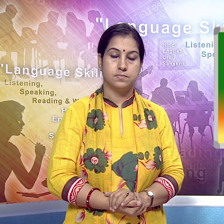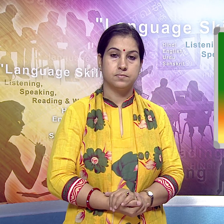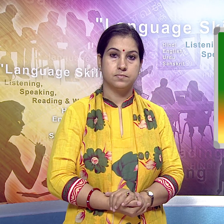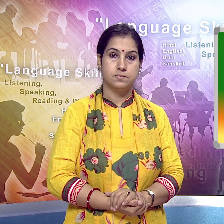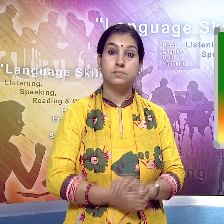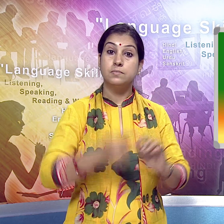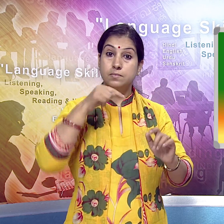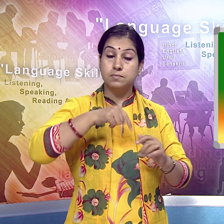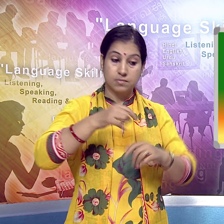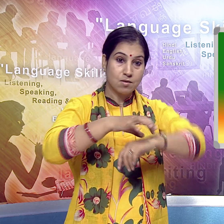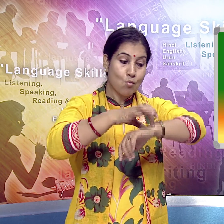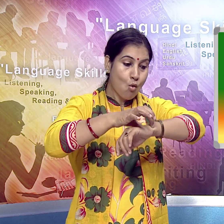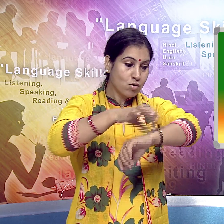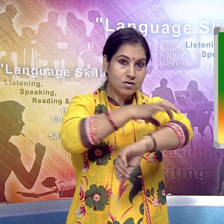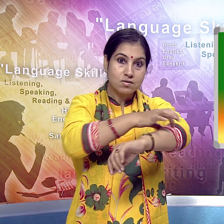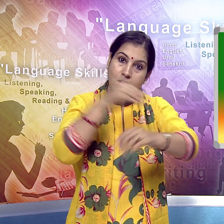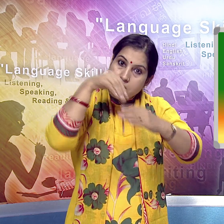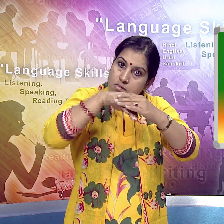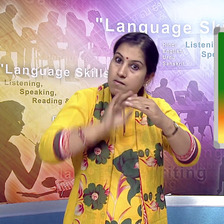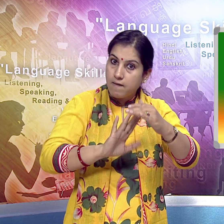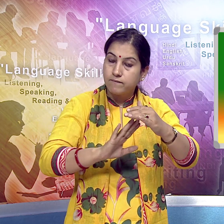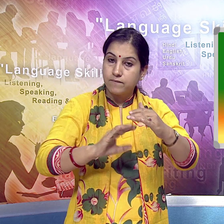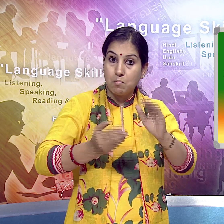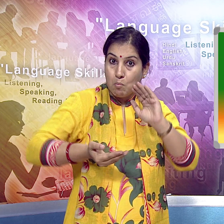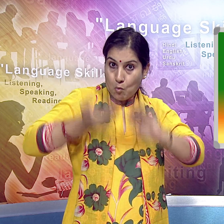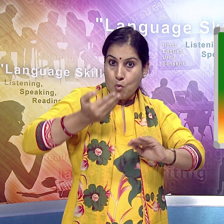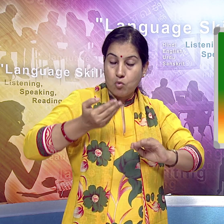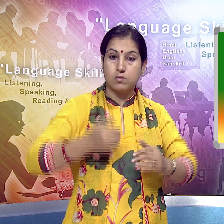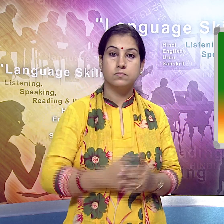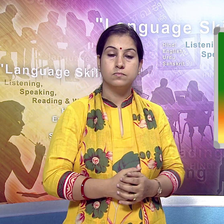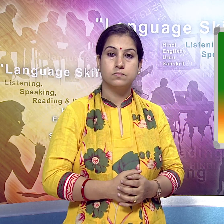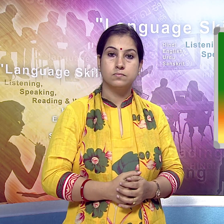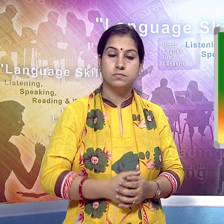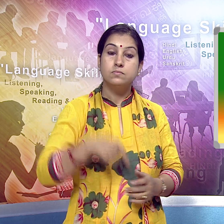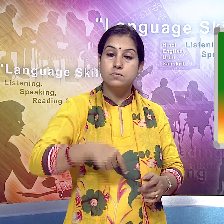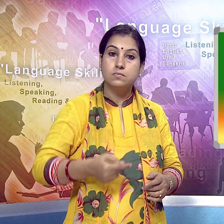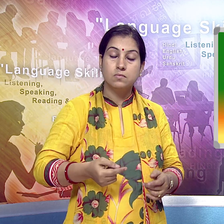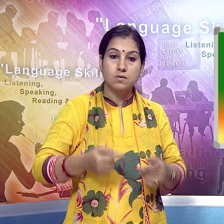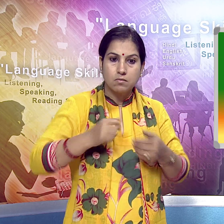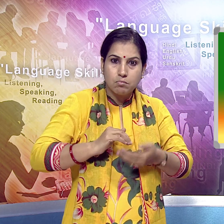It is present in the bones. It is necessary for growth of our body